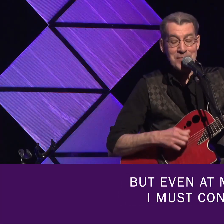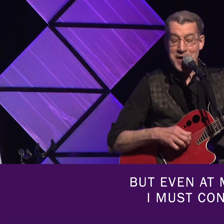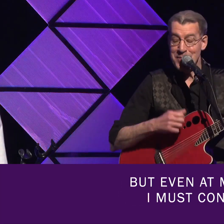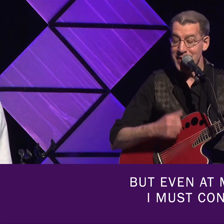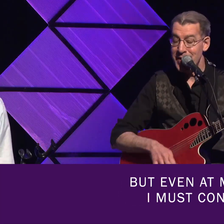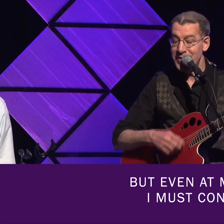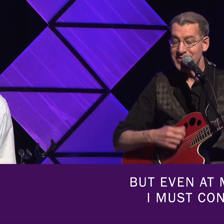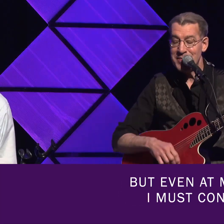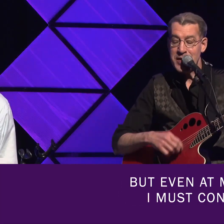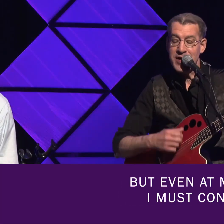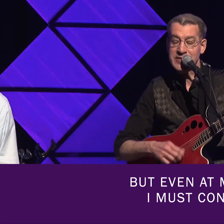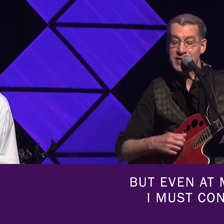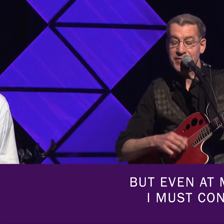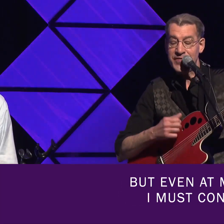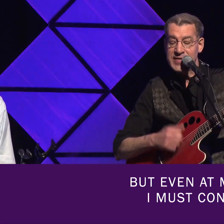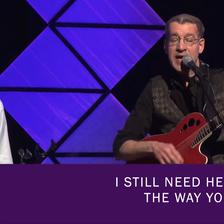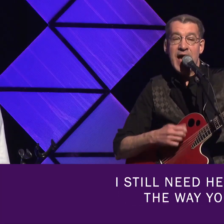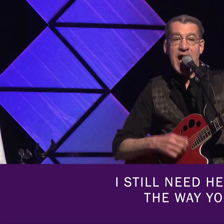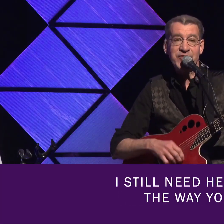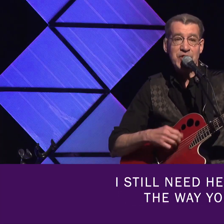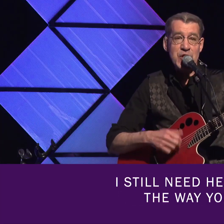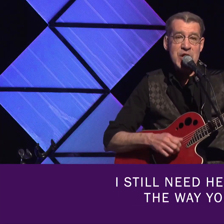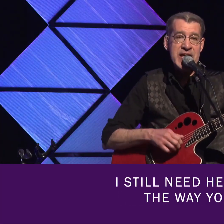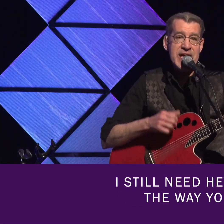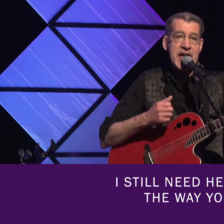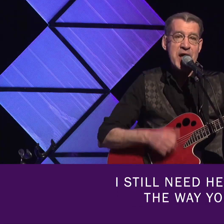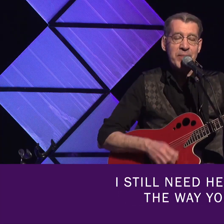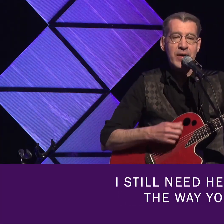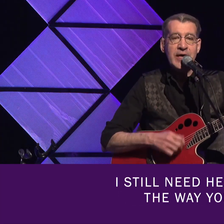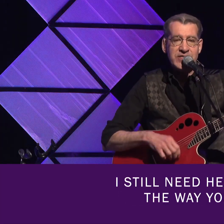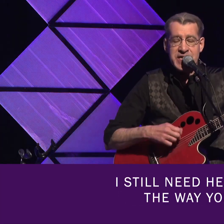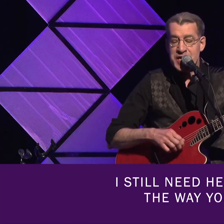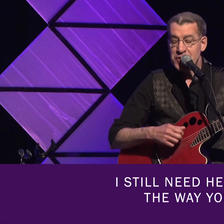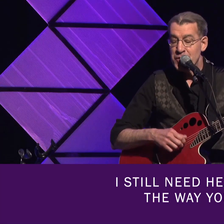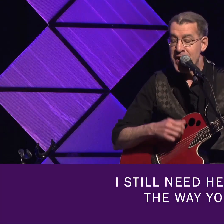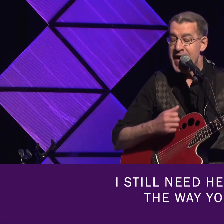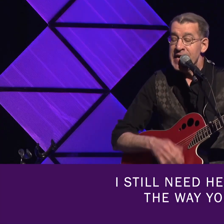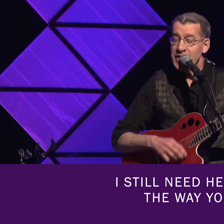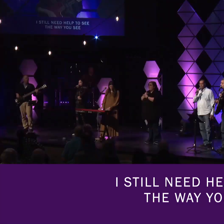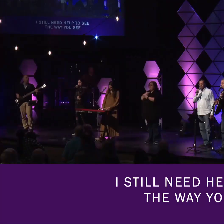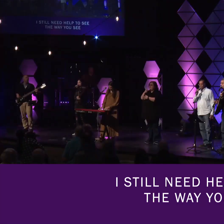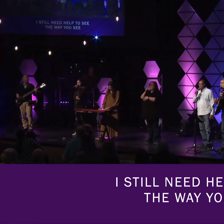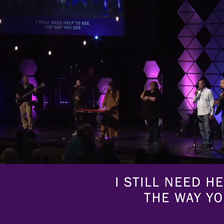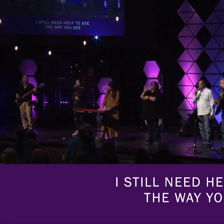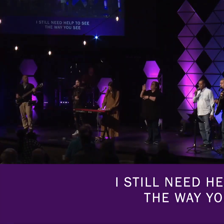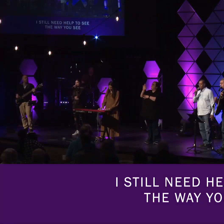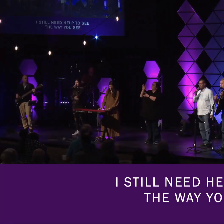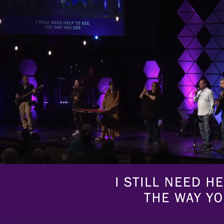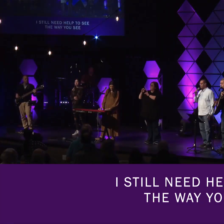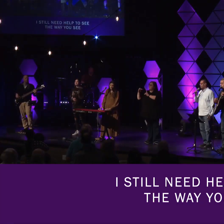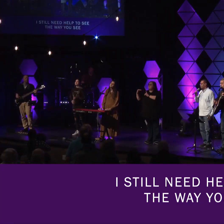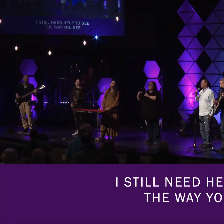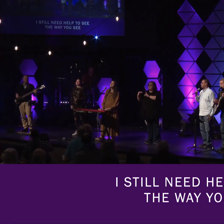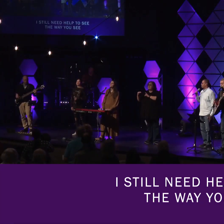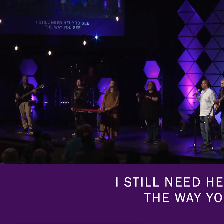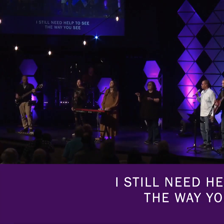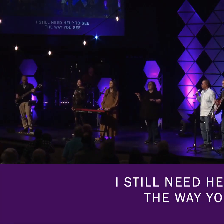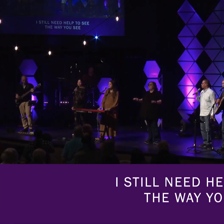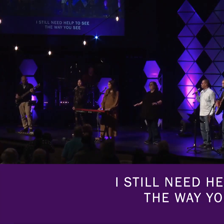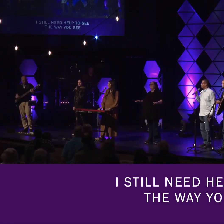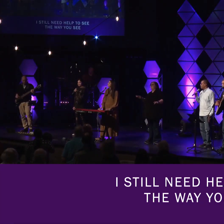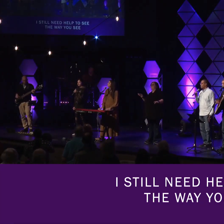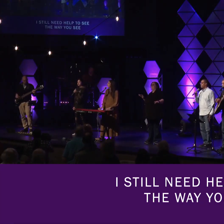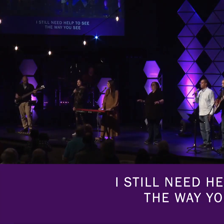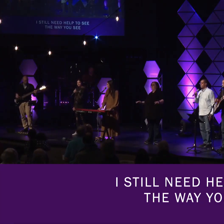Even at my best, I must confess, I still need help to see the way you see.